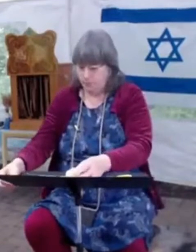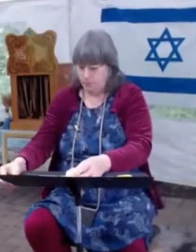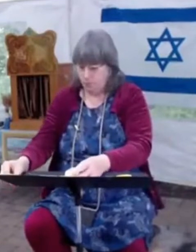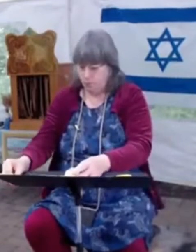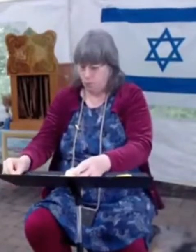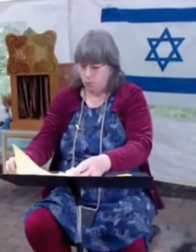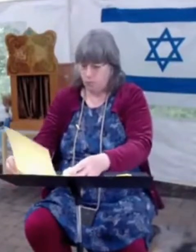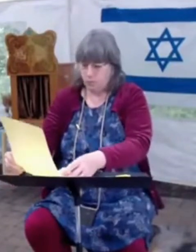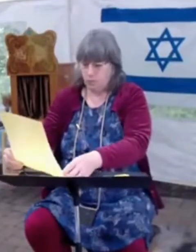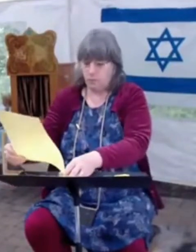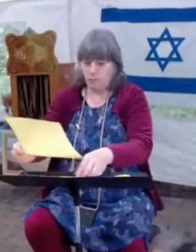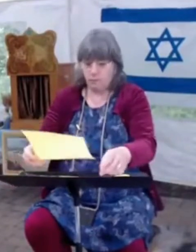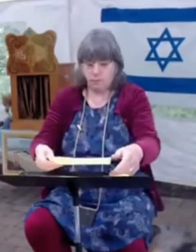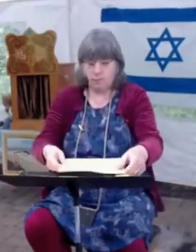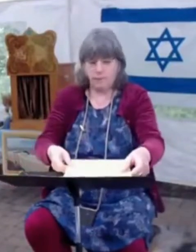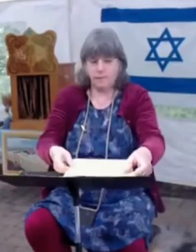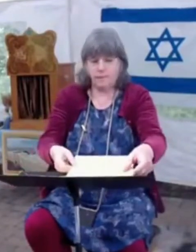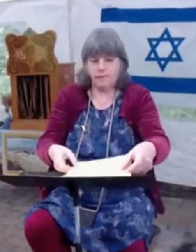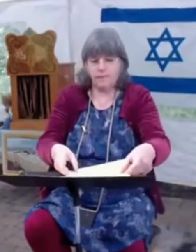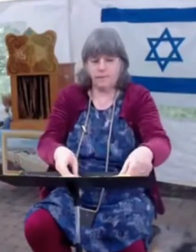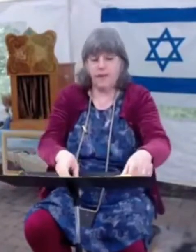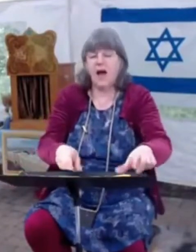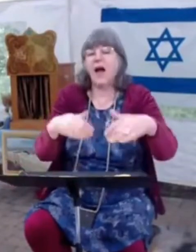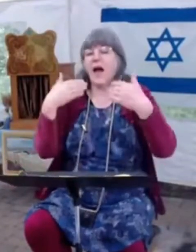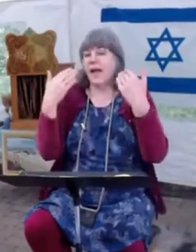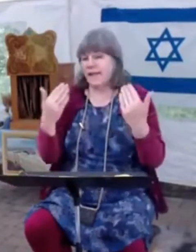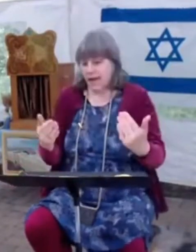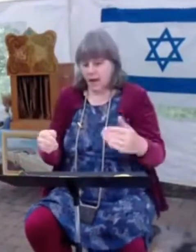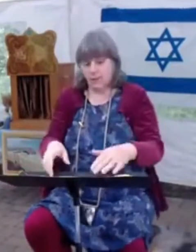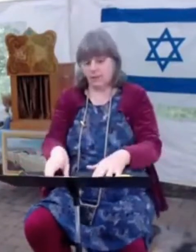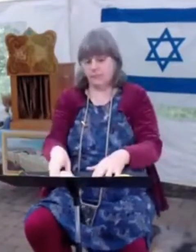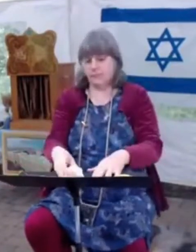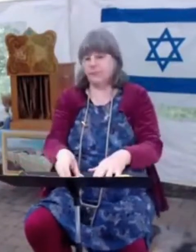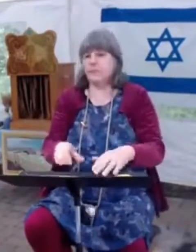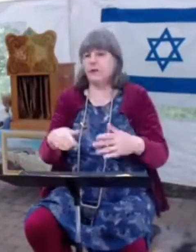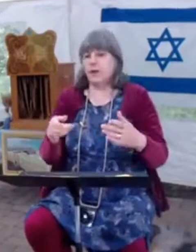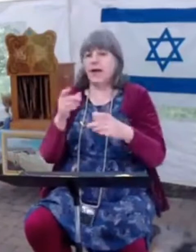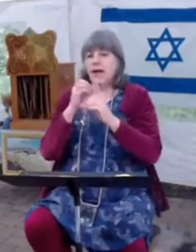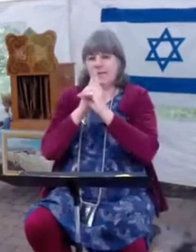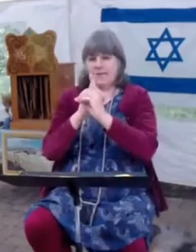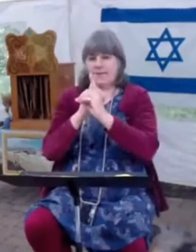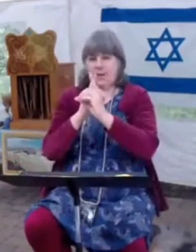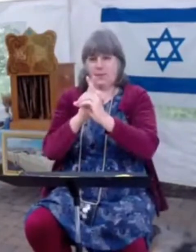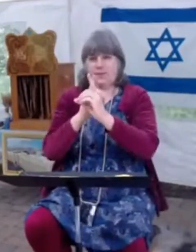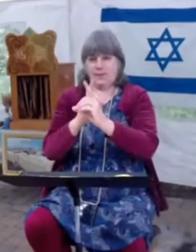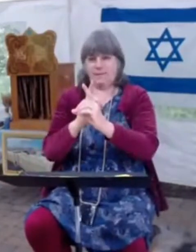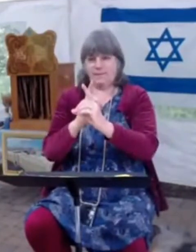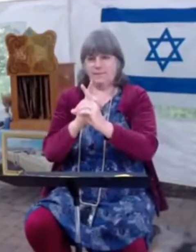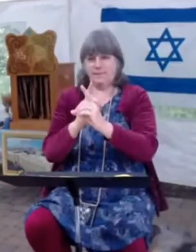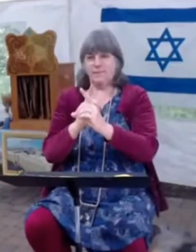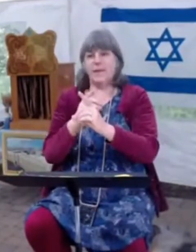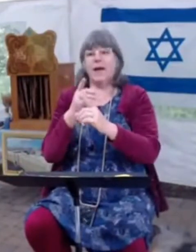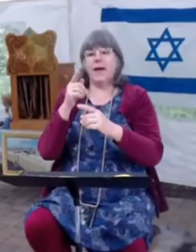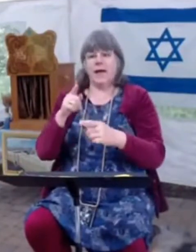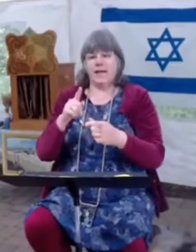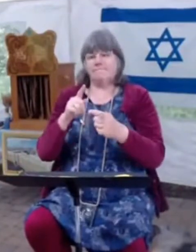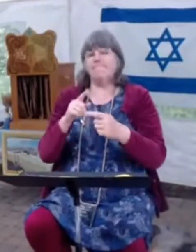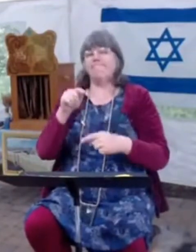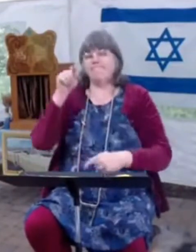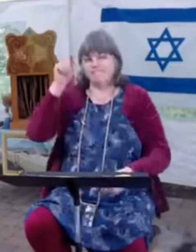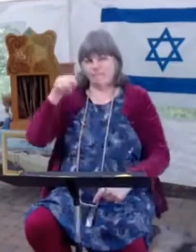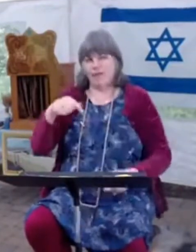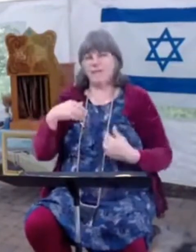Discipleship that requires a change of lifestyle came with the manifestation of